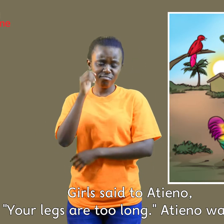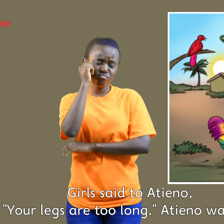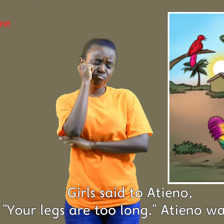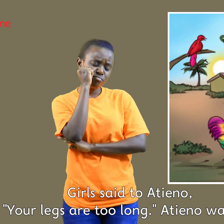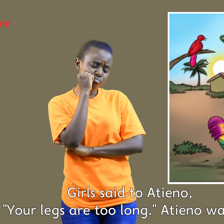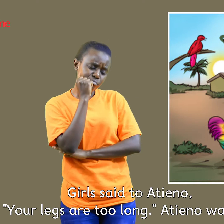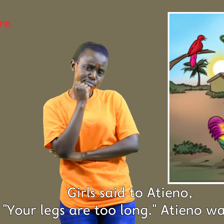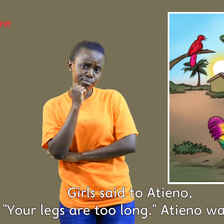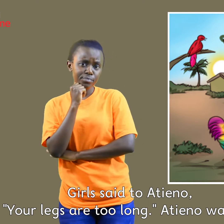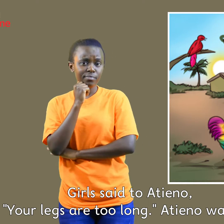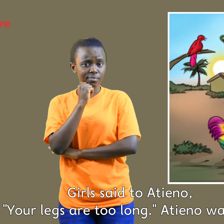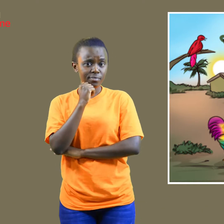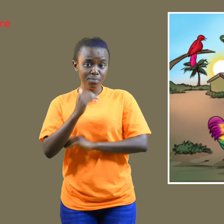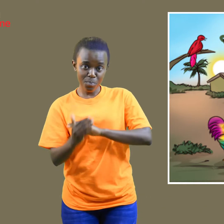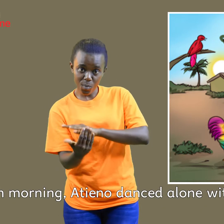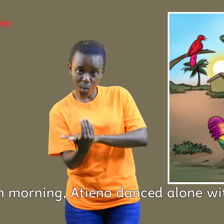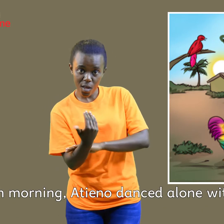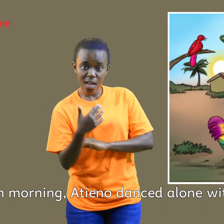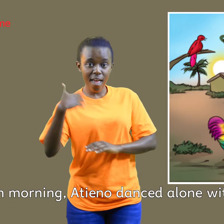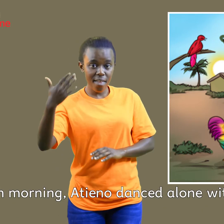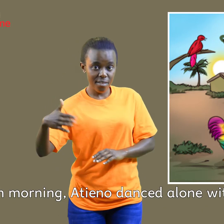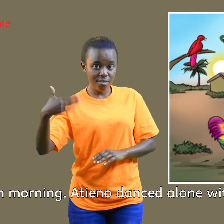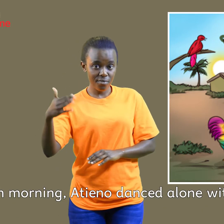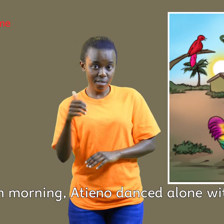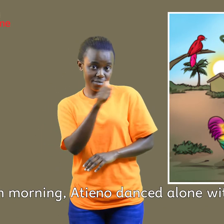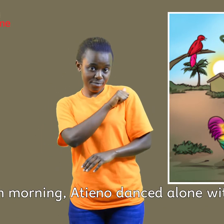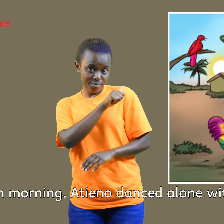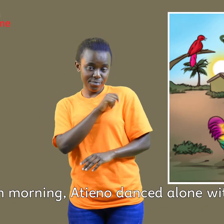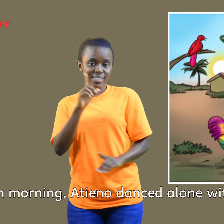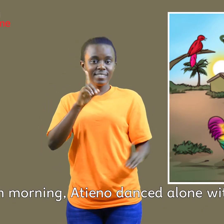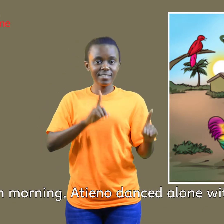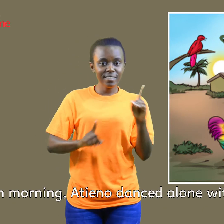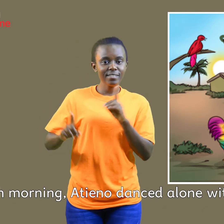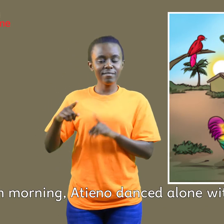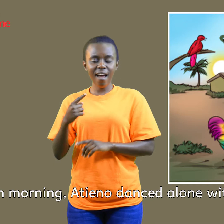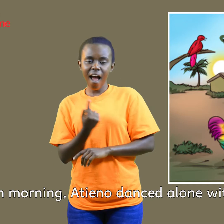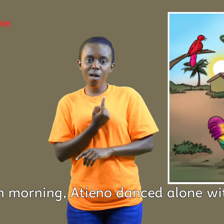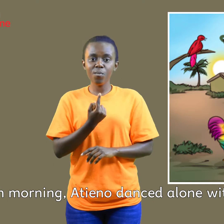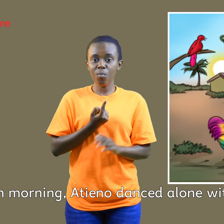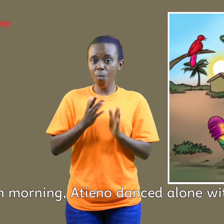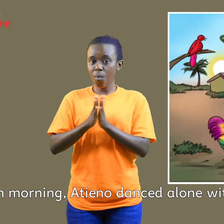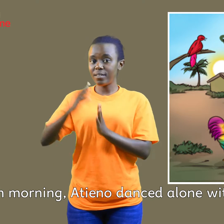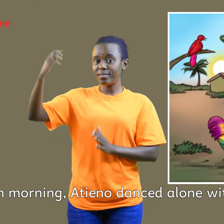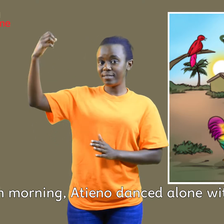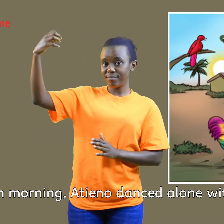Atieno was sad. Each morning, Atieno danced alone with the sun.